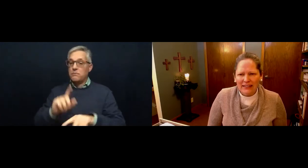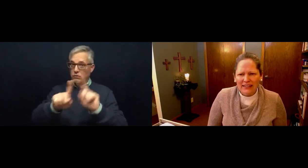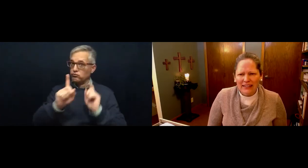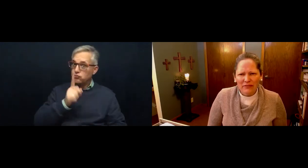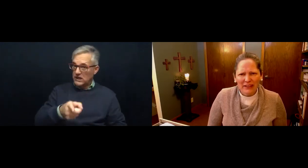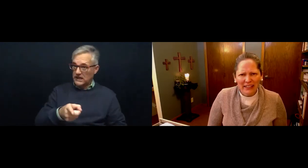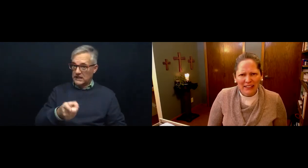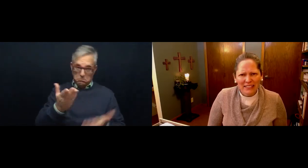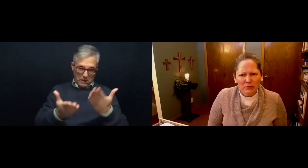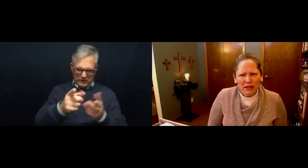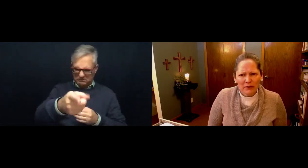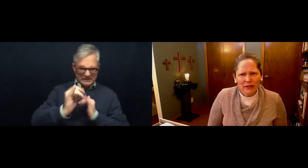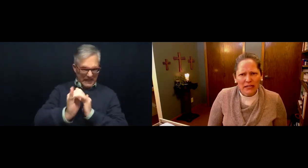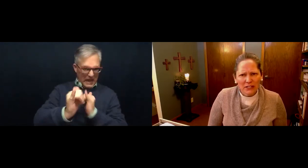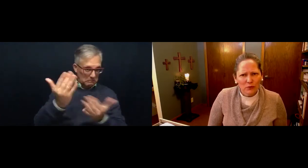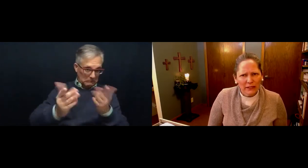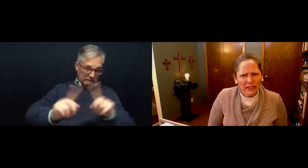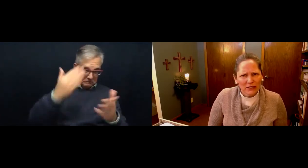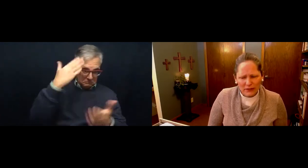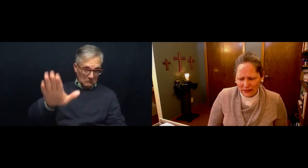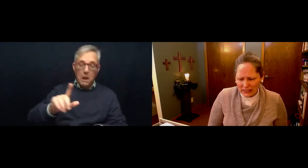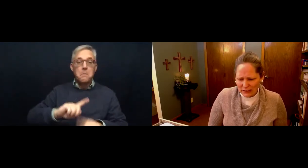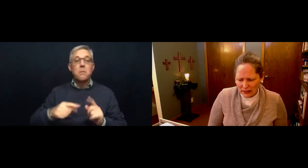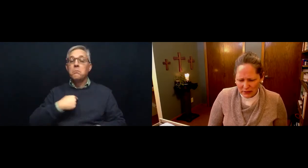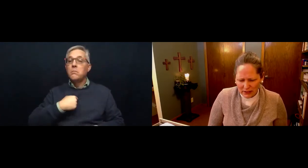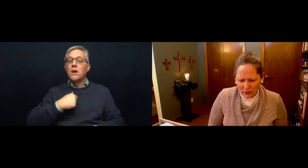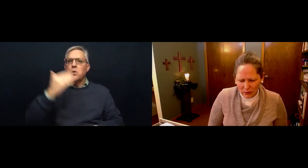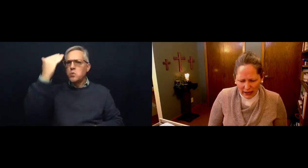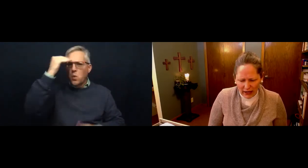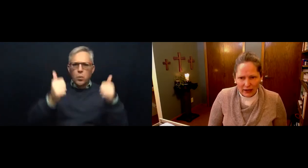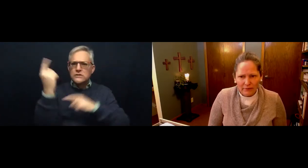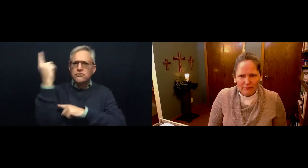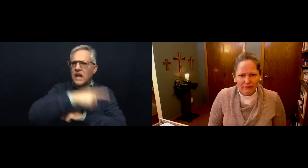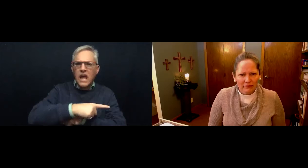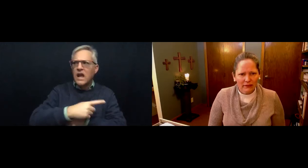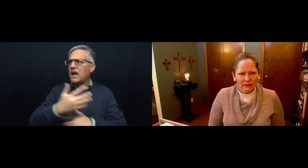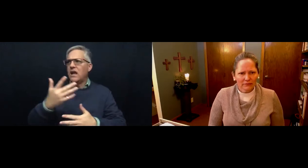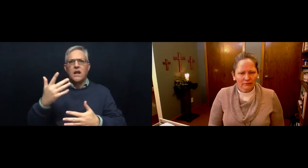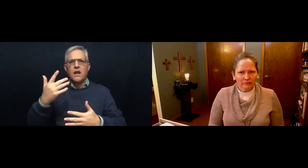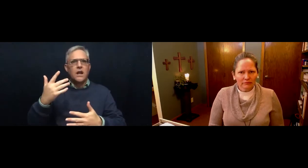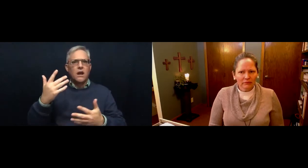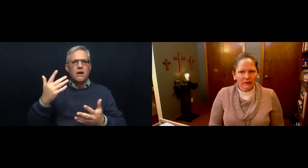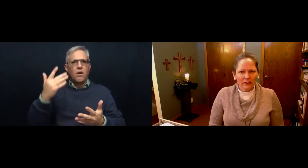And even then, somehow each week sort of slips away.